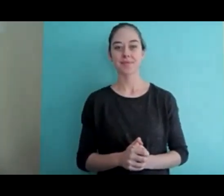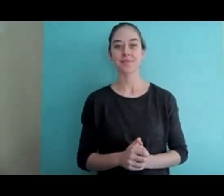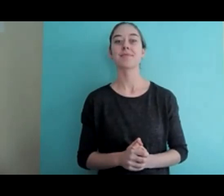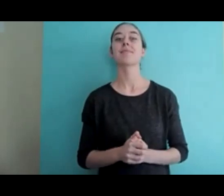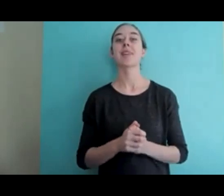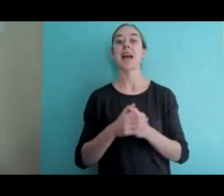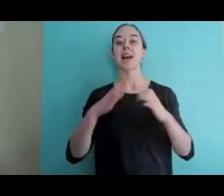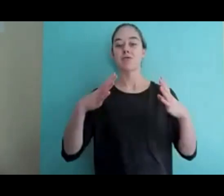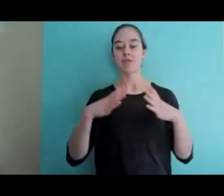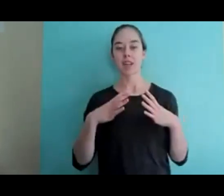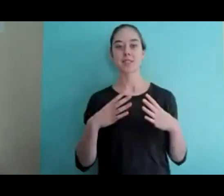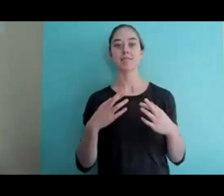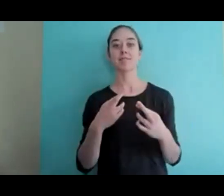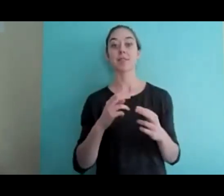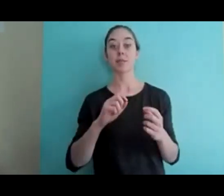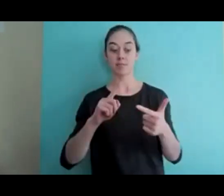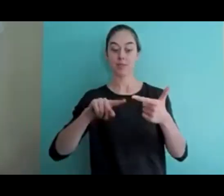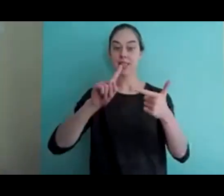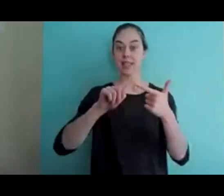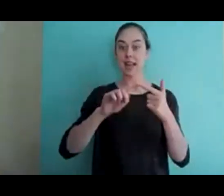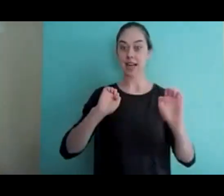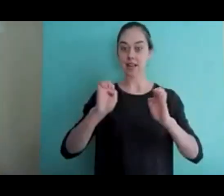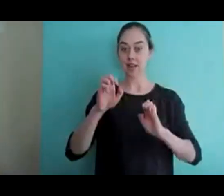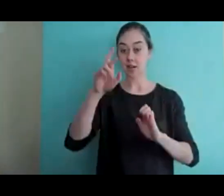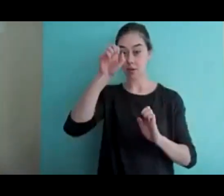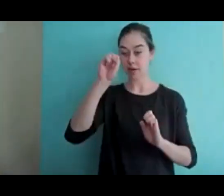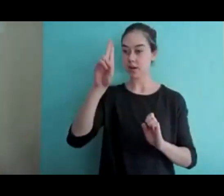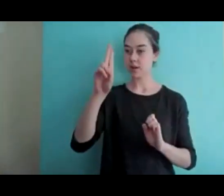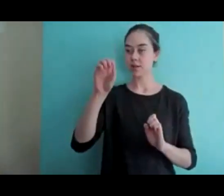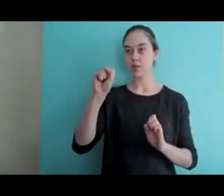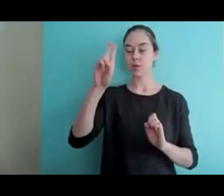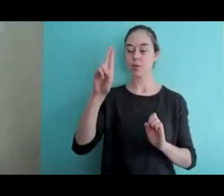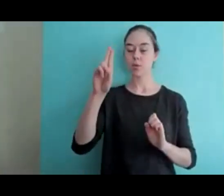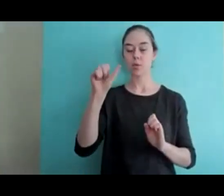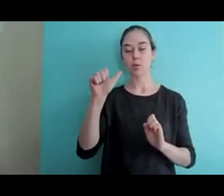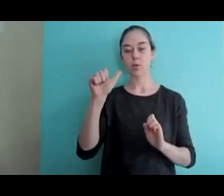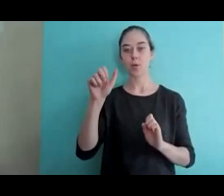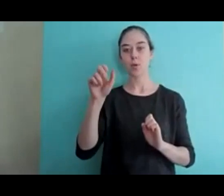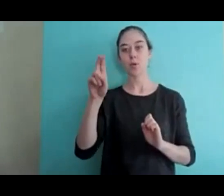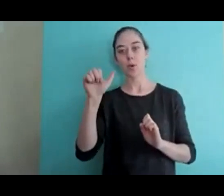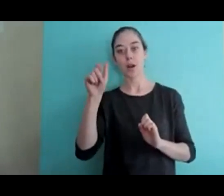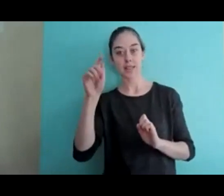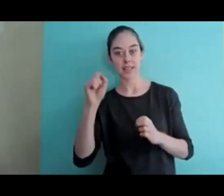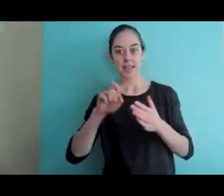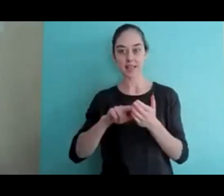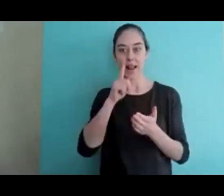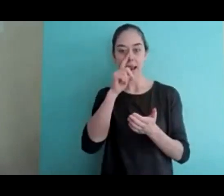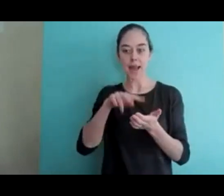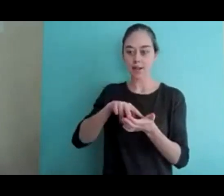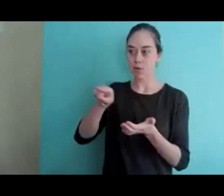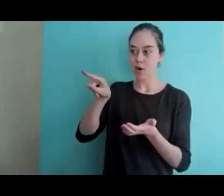And relax. We're on the squats. Remember the squats with the leg raise. Ready? Here we go.